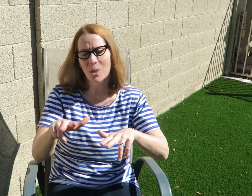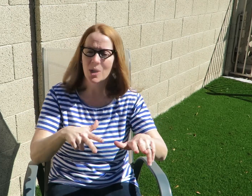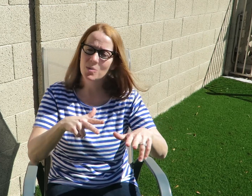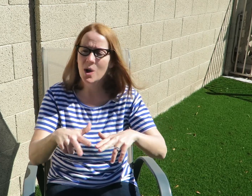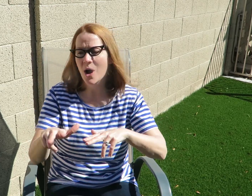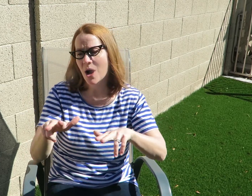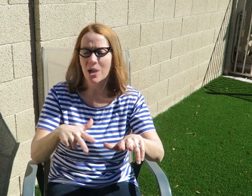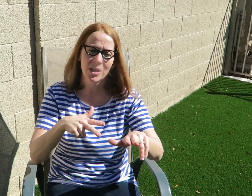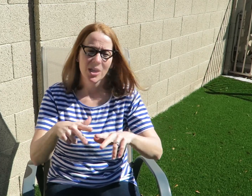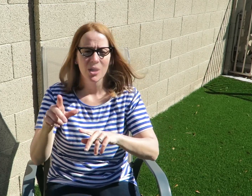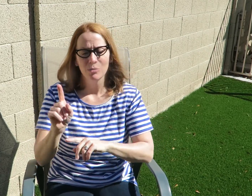on a walk.